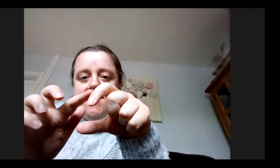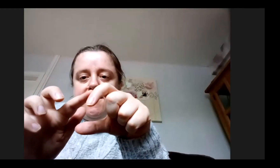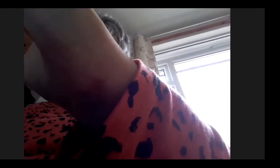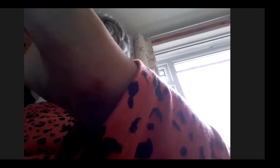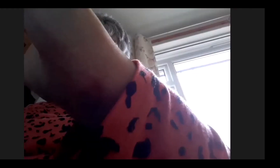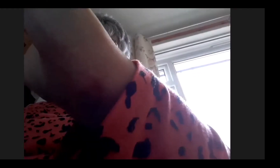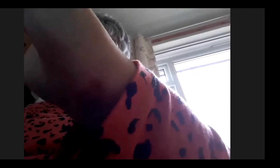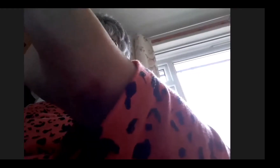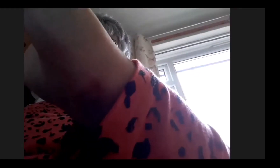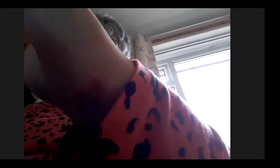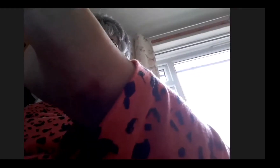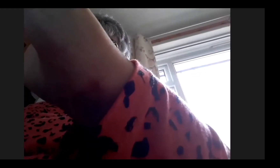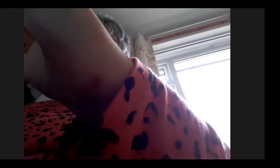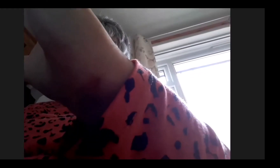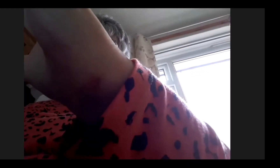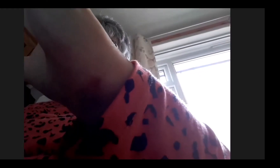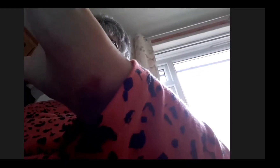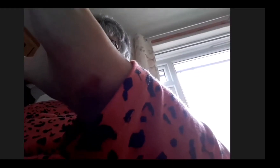up. Like I've got it.